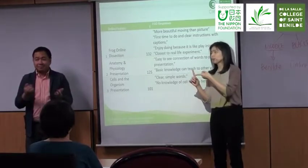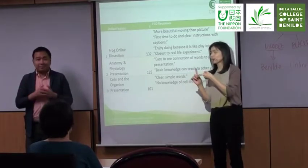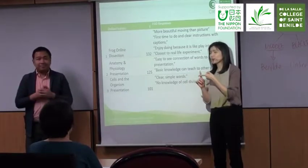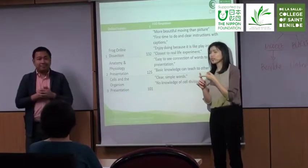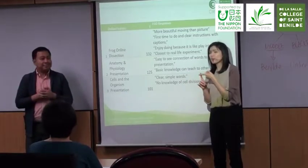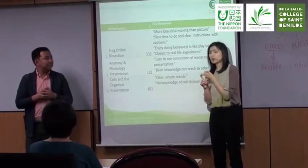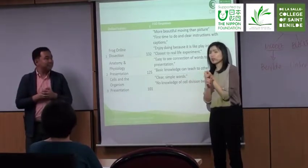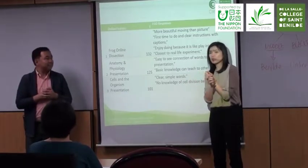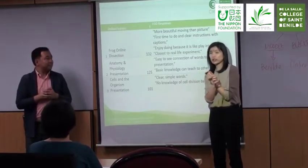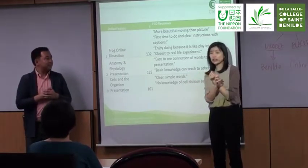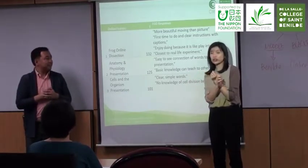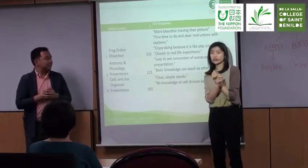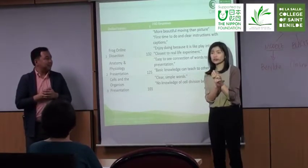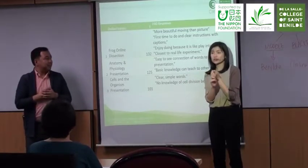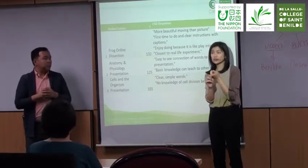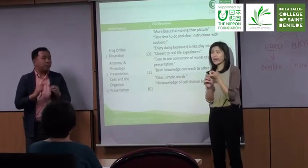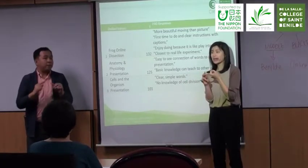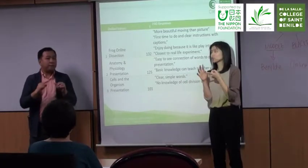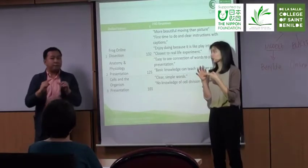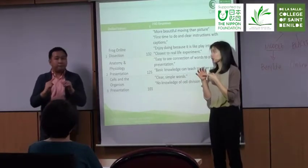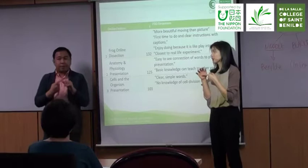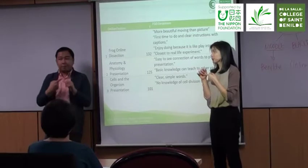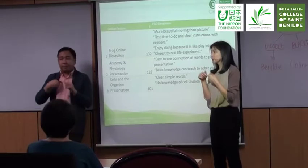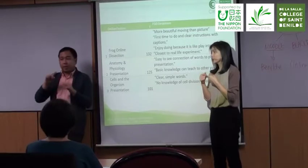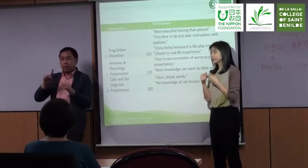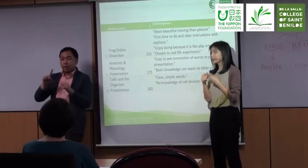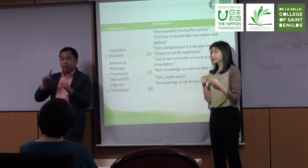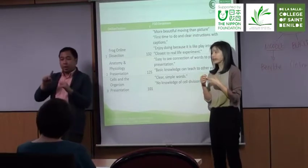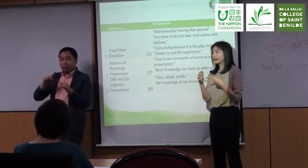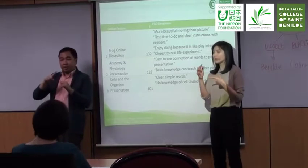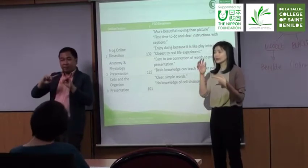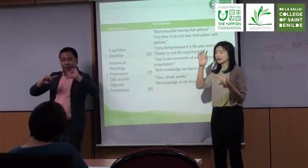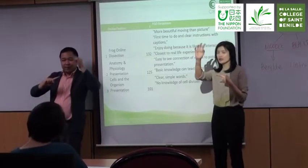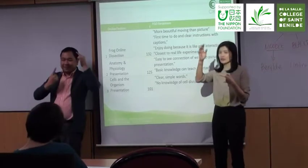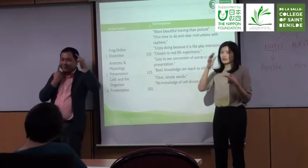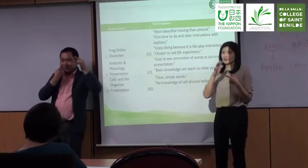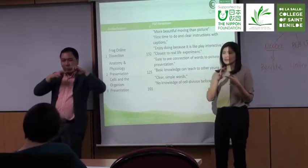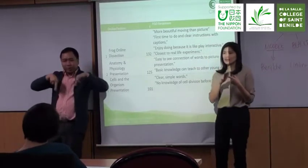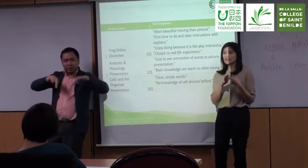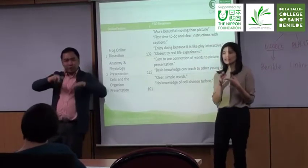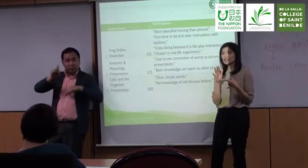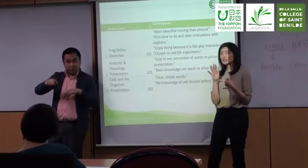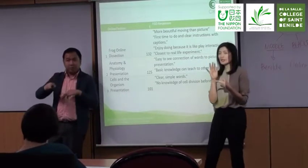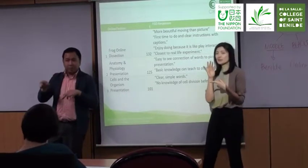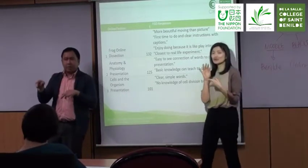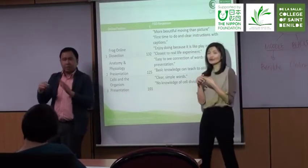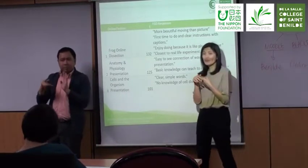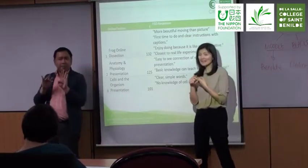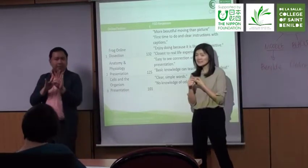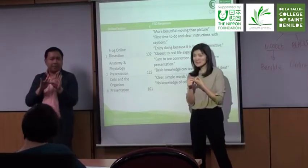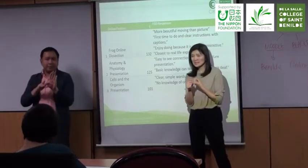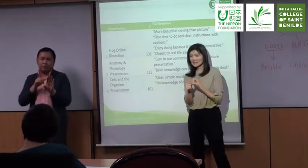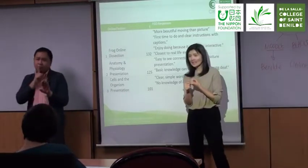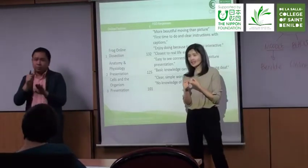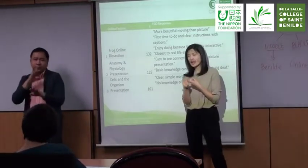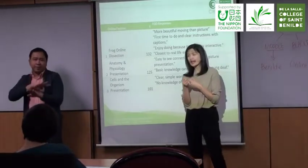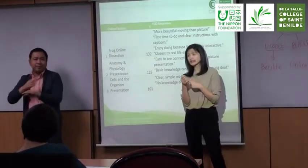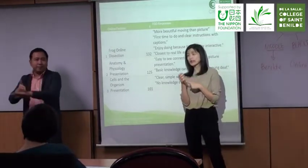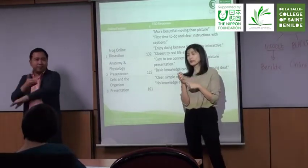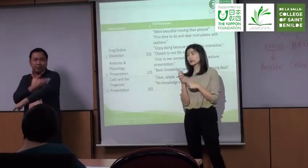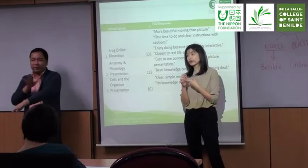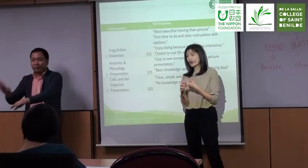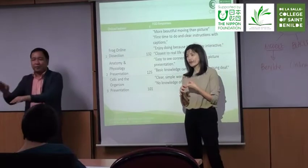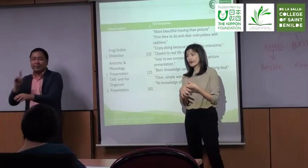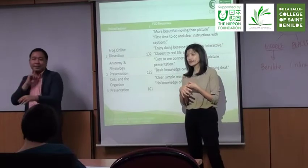So for my number 1 question, the answer ng MOODLE that there's an improvement in